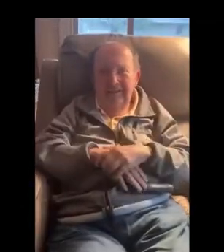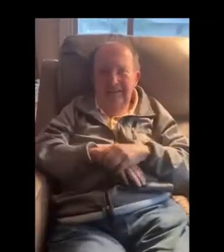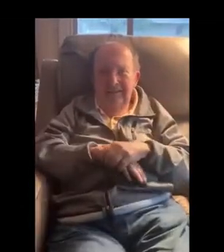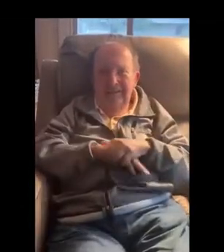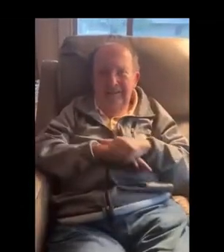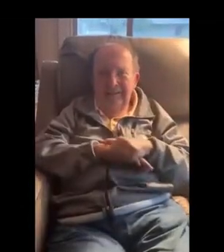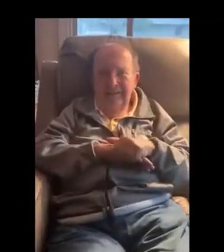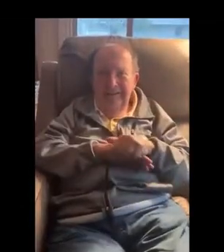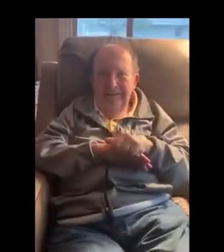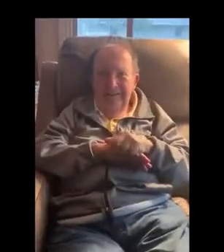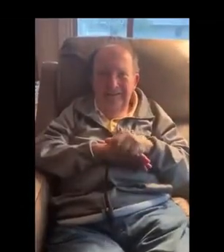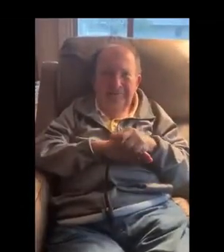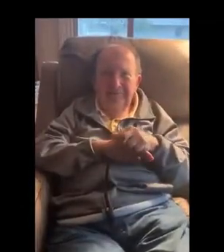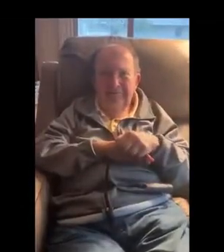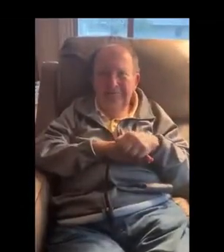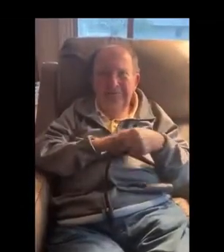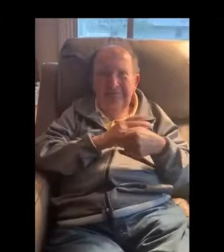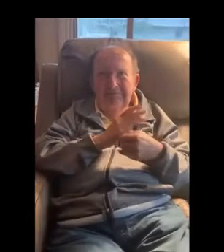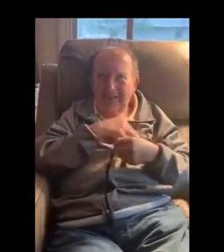I know you're a freshman. Oh, okay.